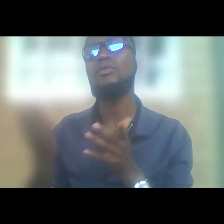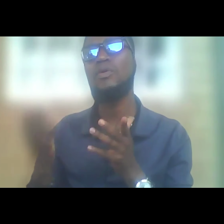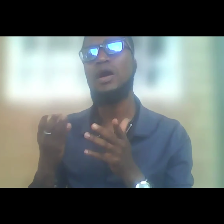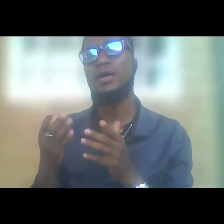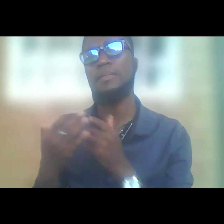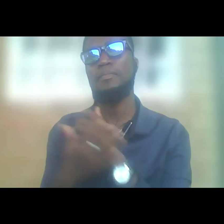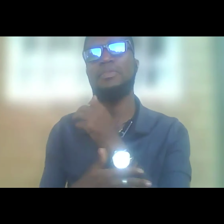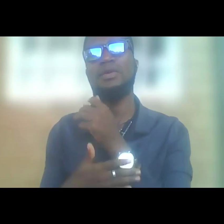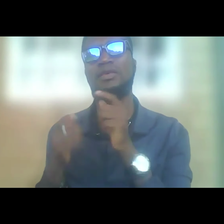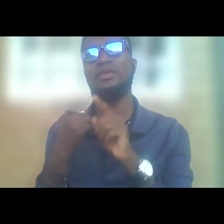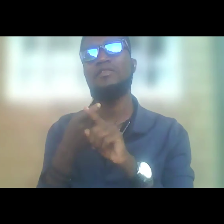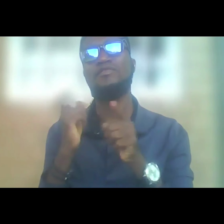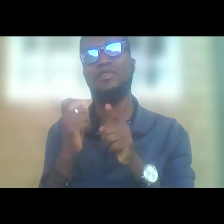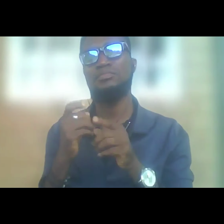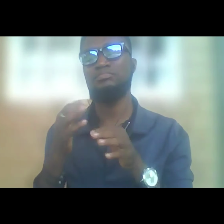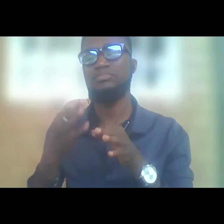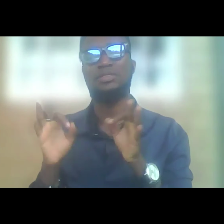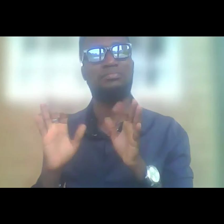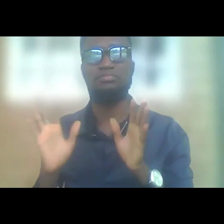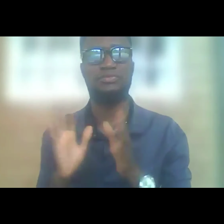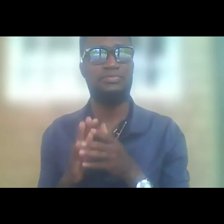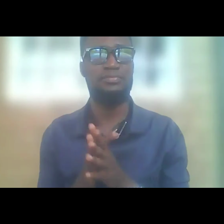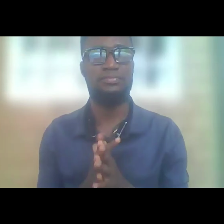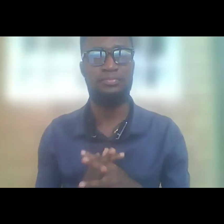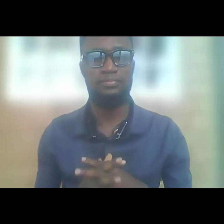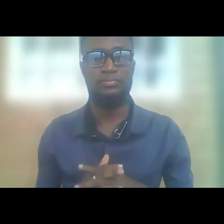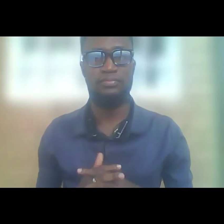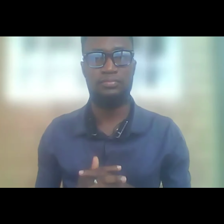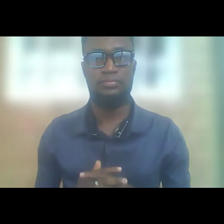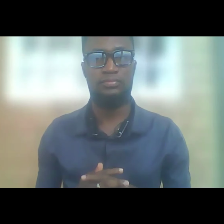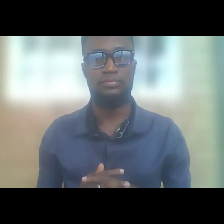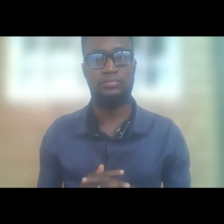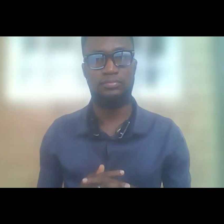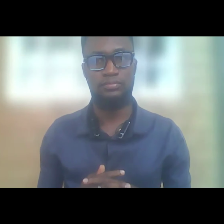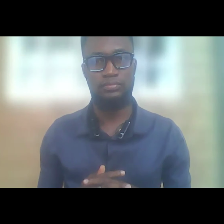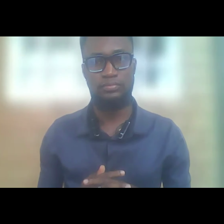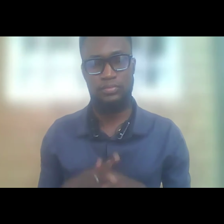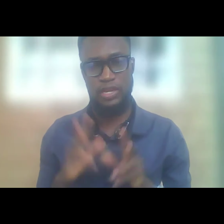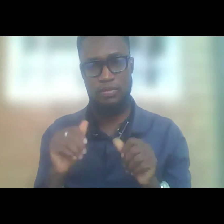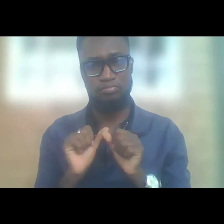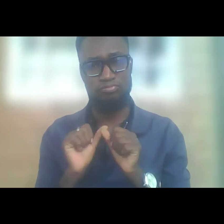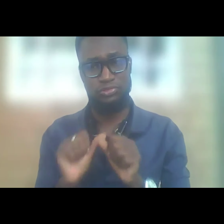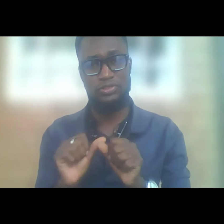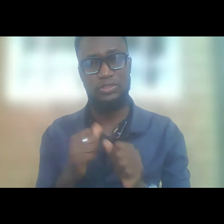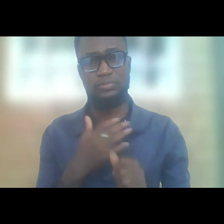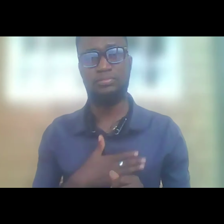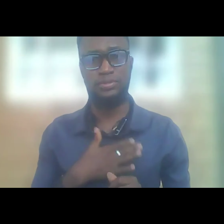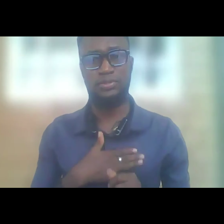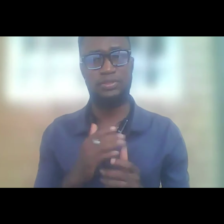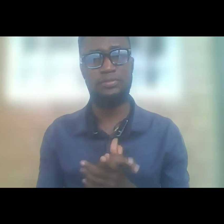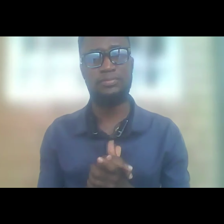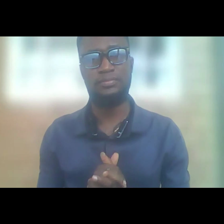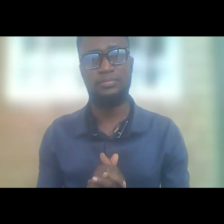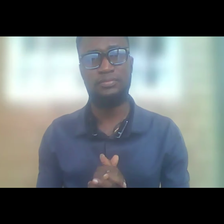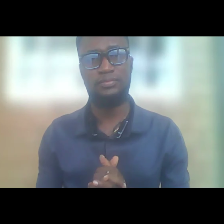So for the people who are here, you can go ahead and unmute and introduce yourselves.